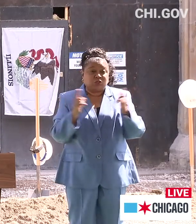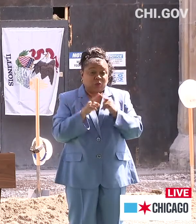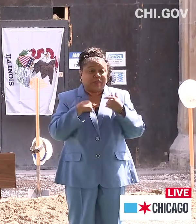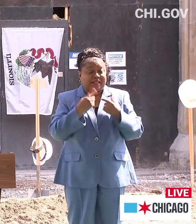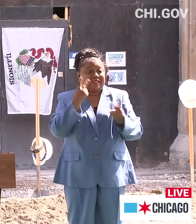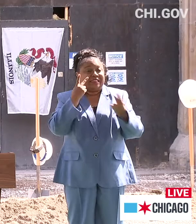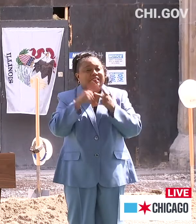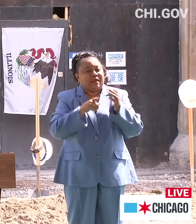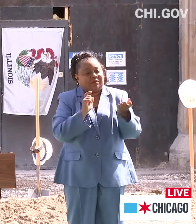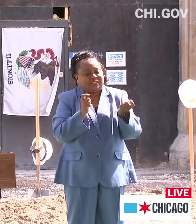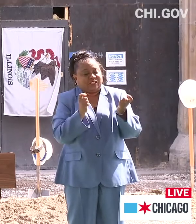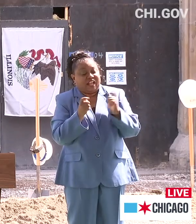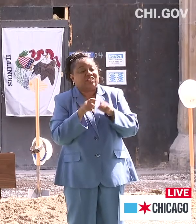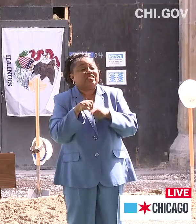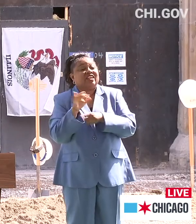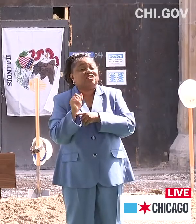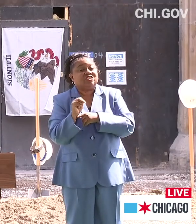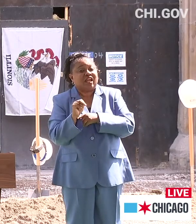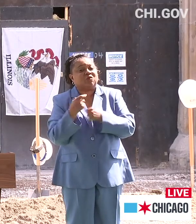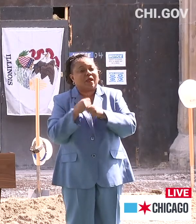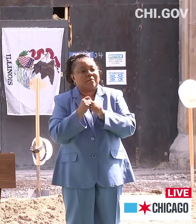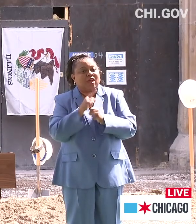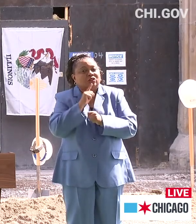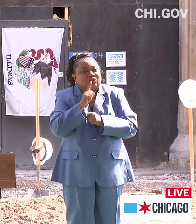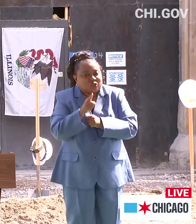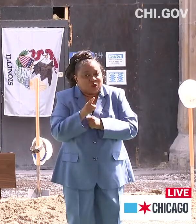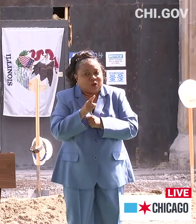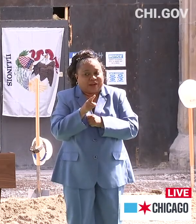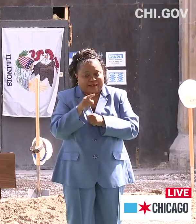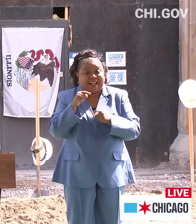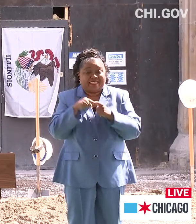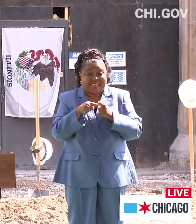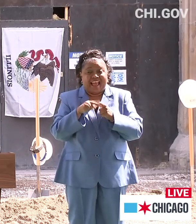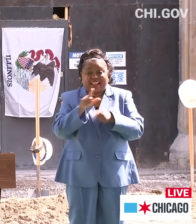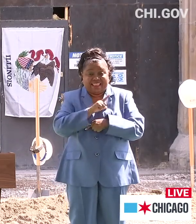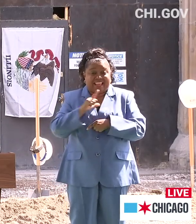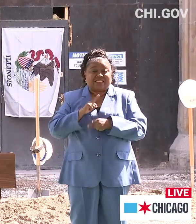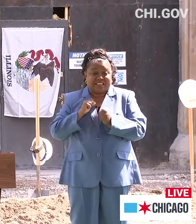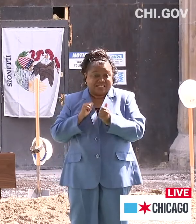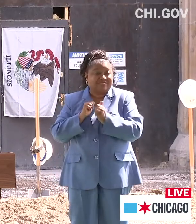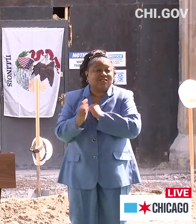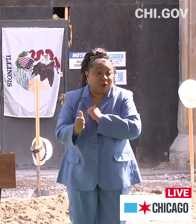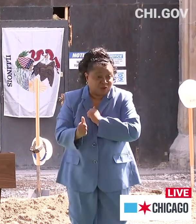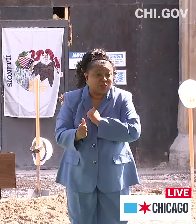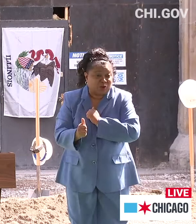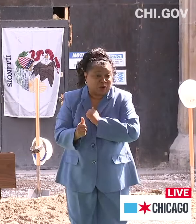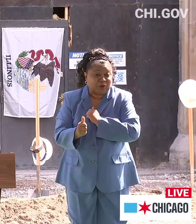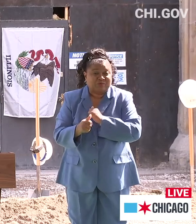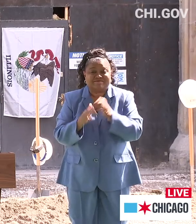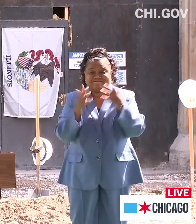we can see some changes in January so we can make sure that legislation goes through.